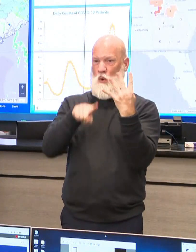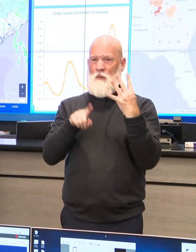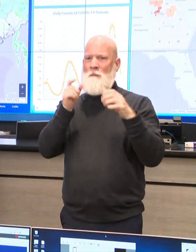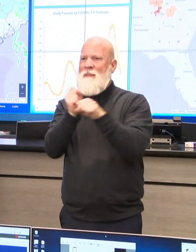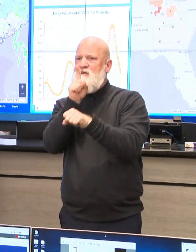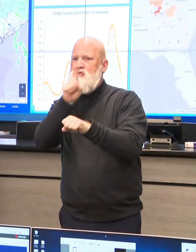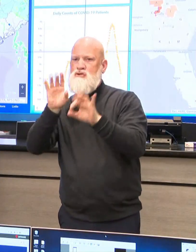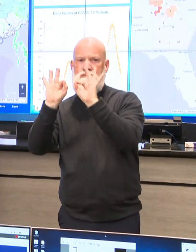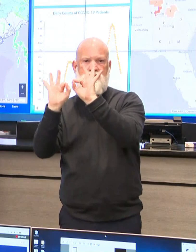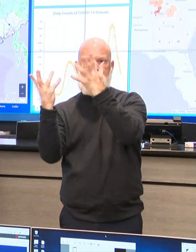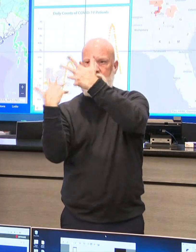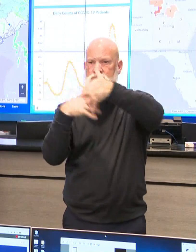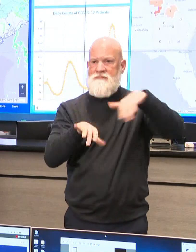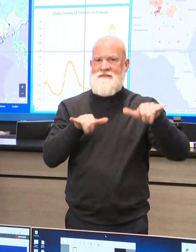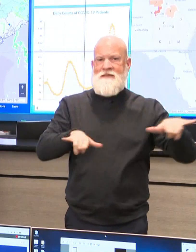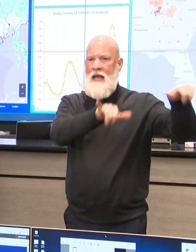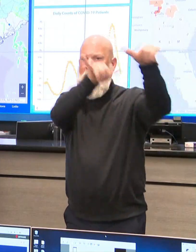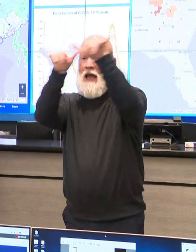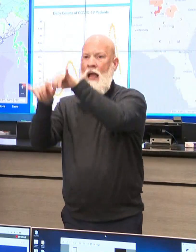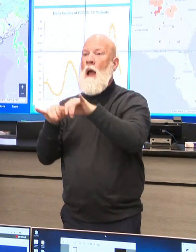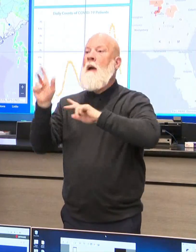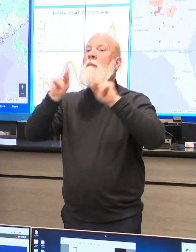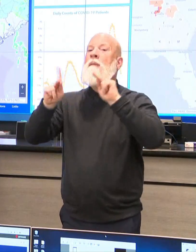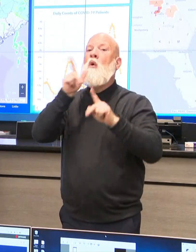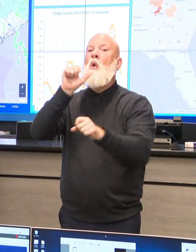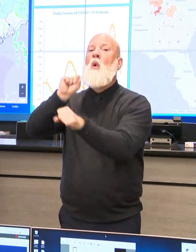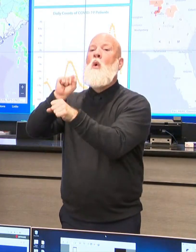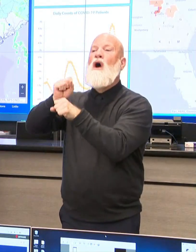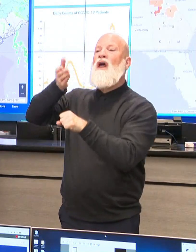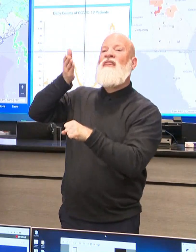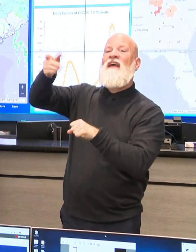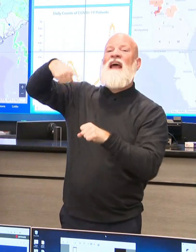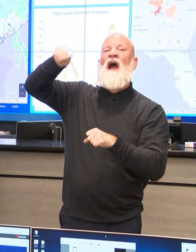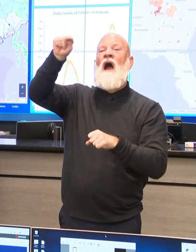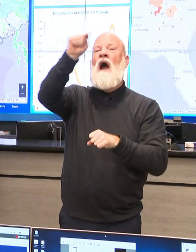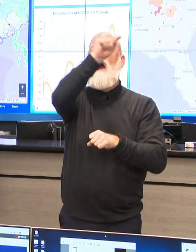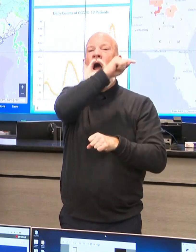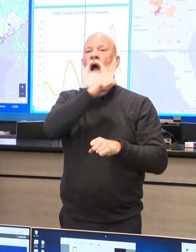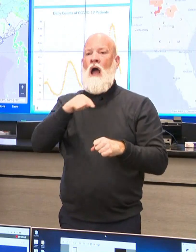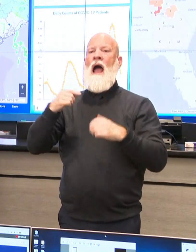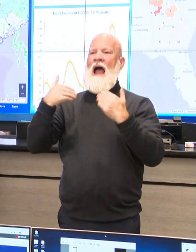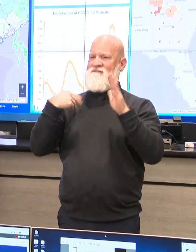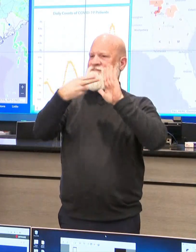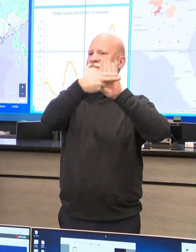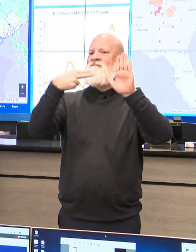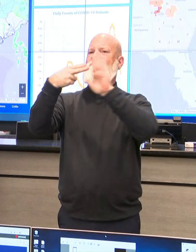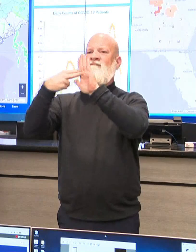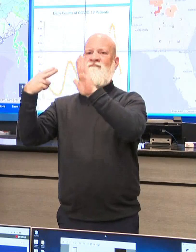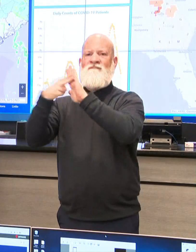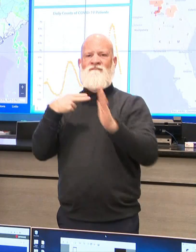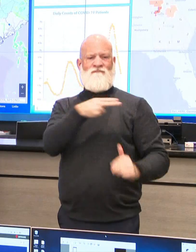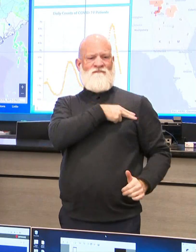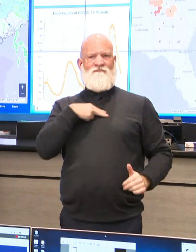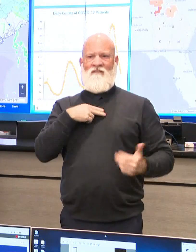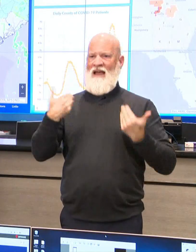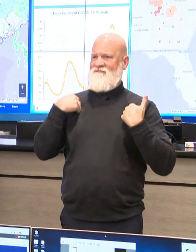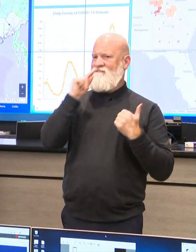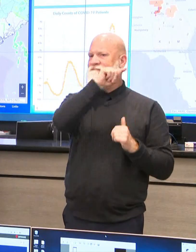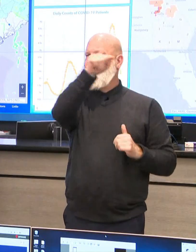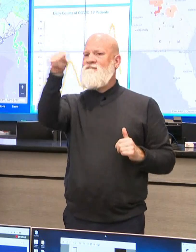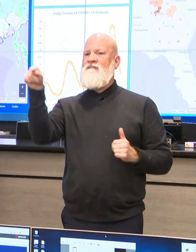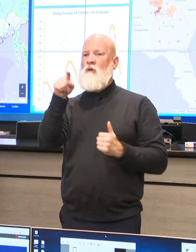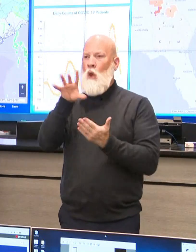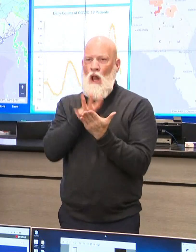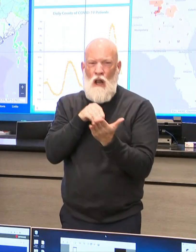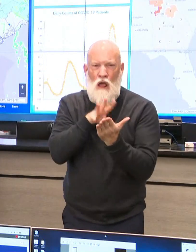personnel being used is the same. So something that we found was key is if it's a problem at one site, it might pop up at the other sites as well. So